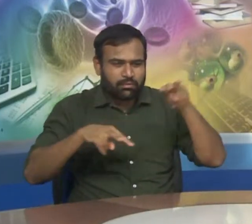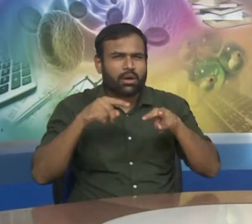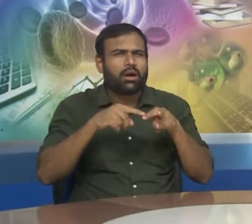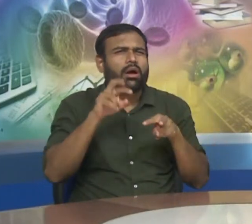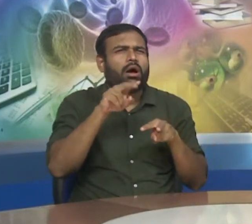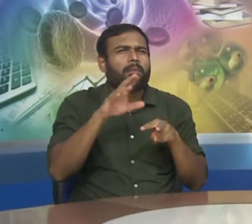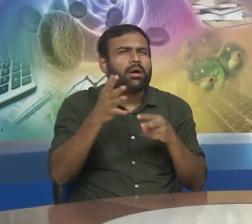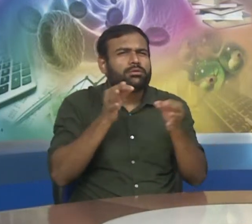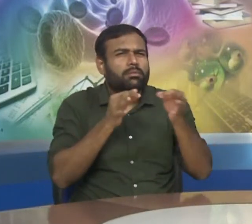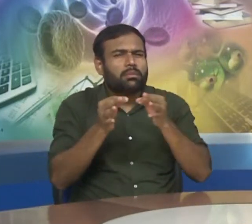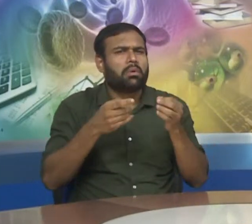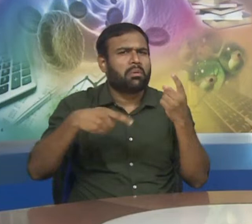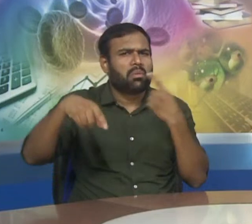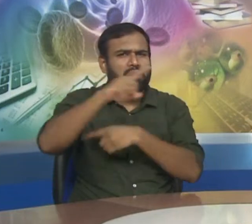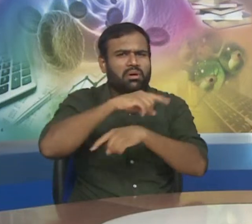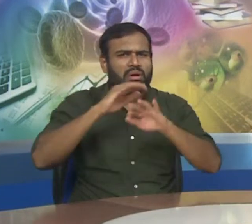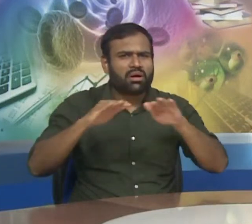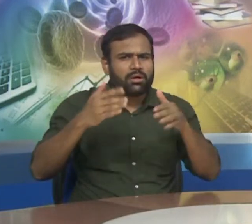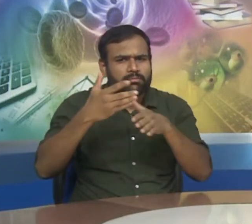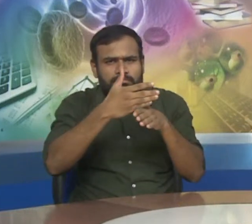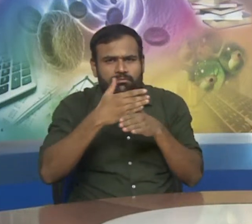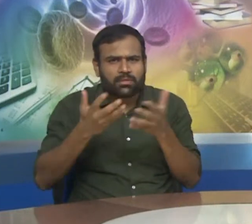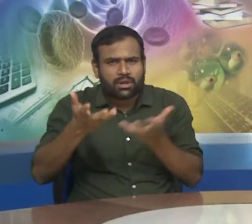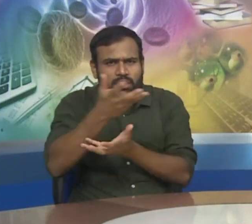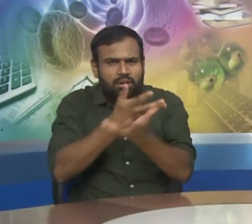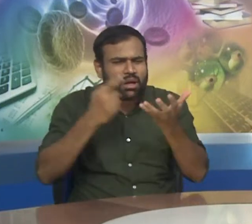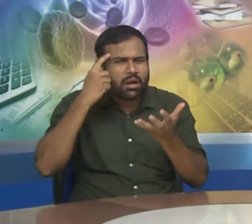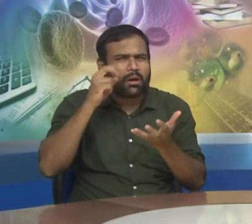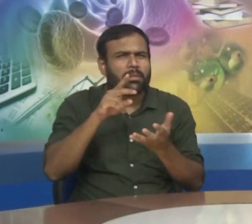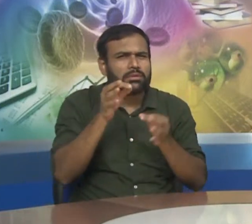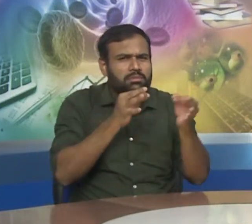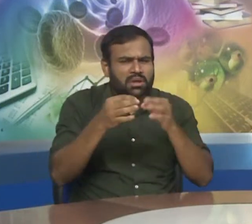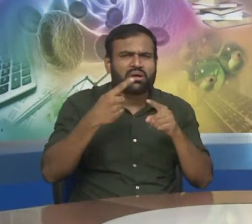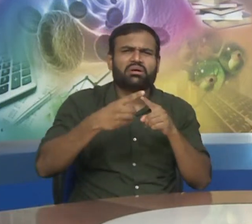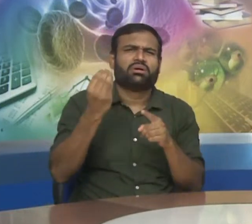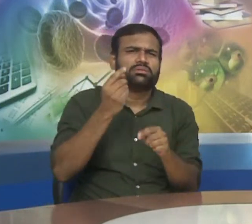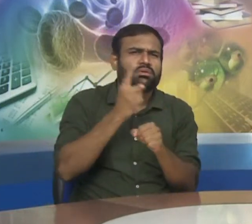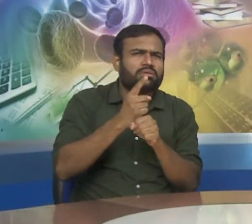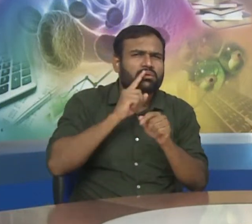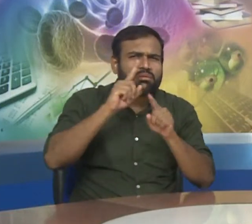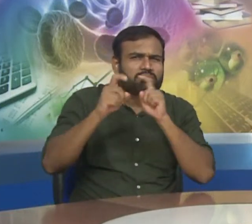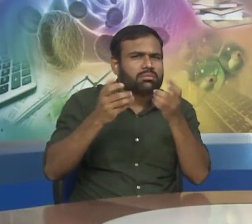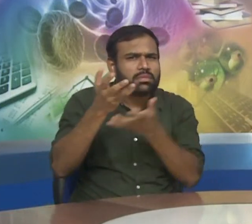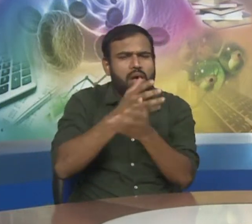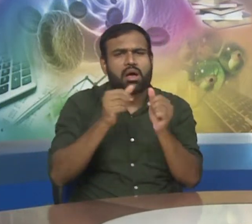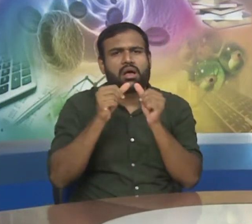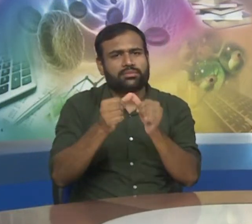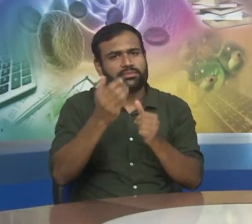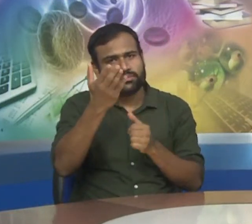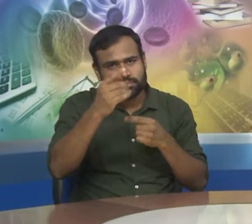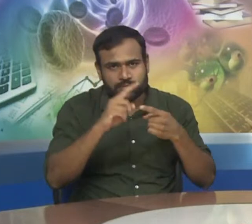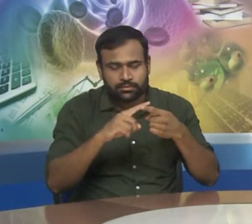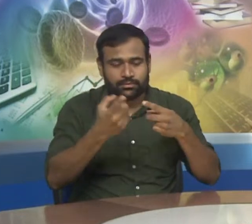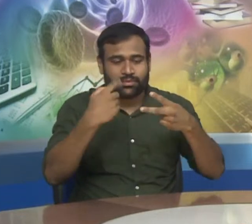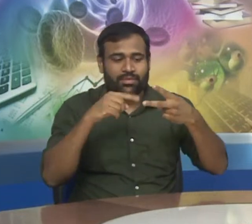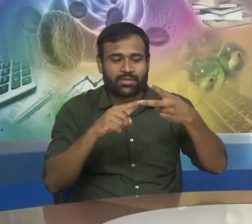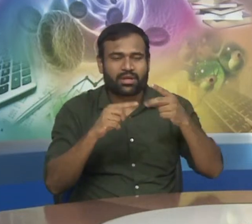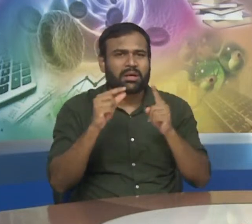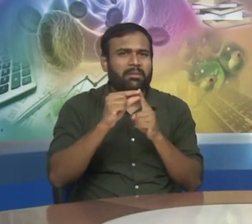What is judicial review? And next question is, what does PIL mean? We have already